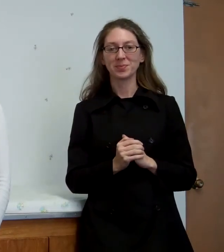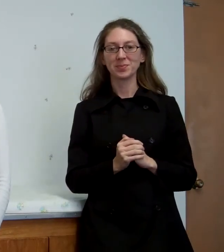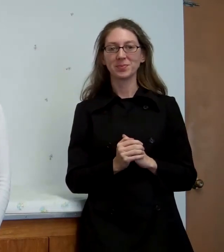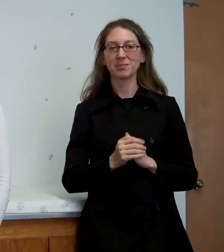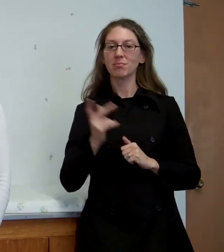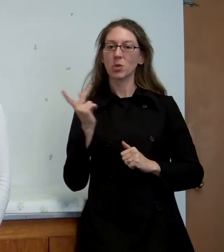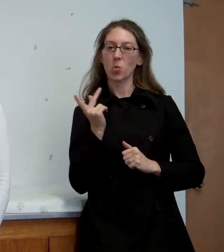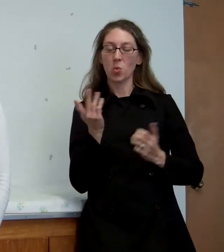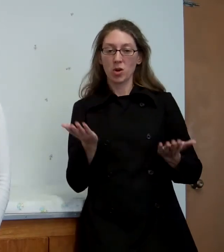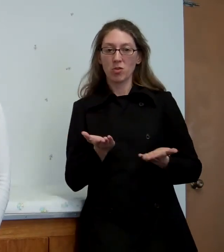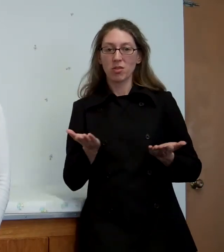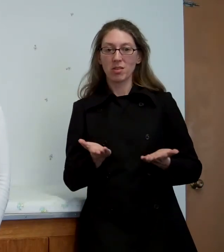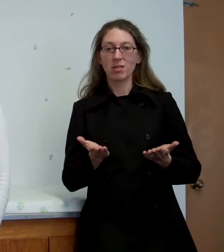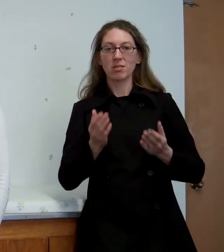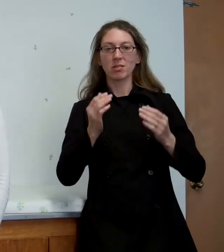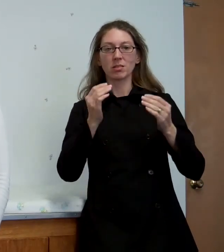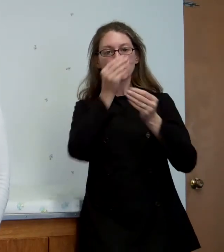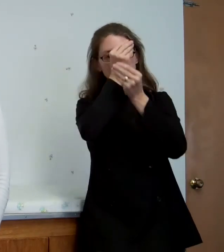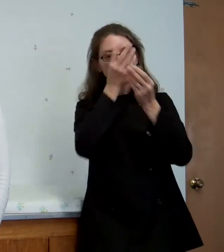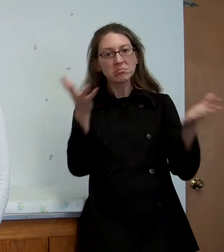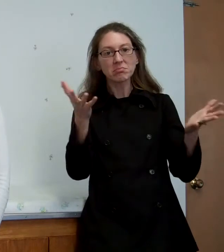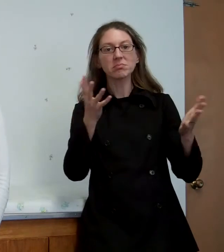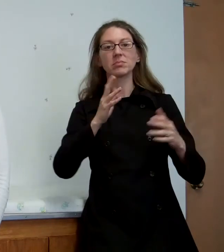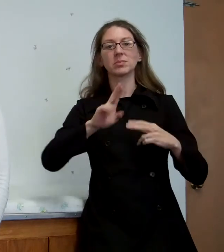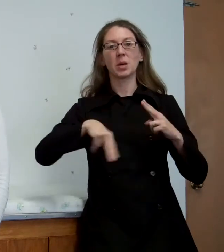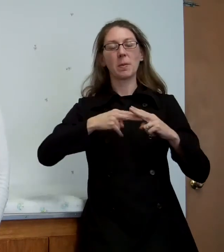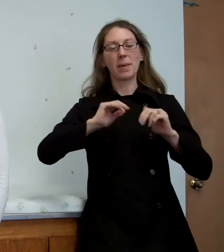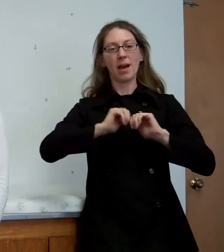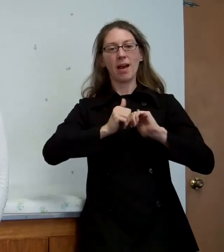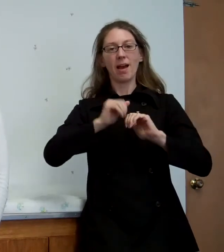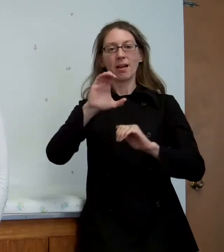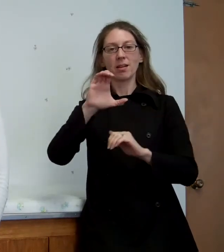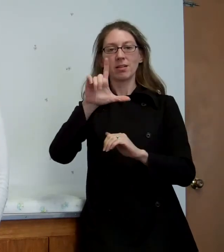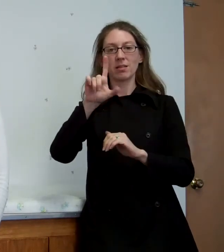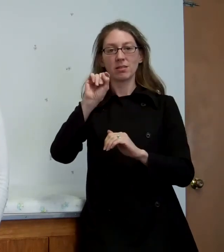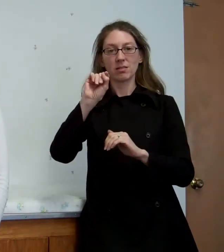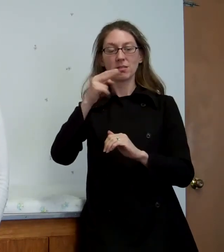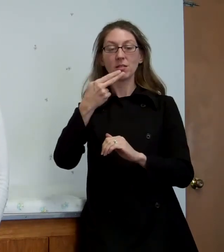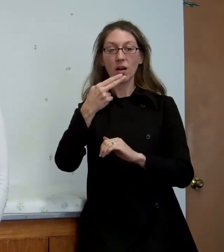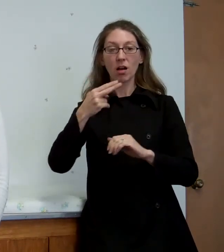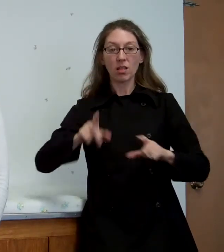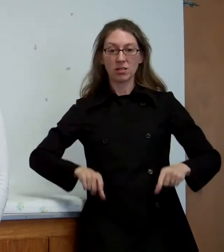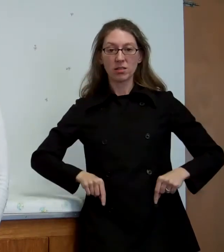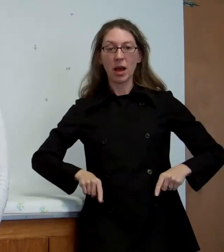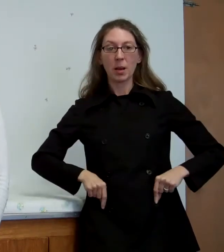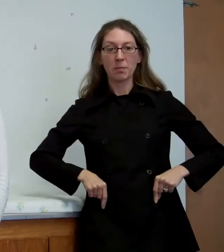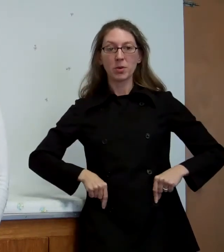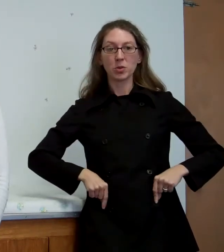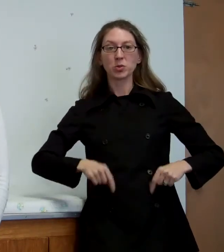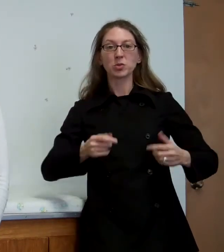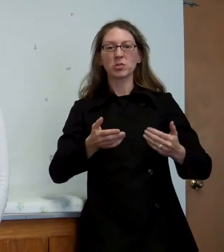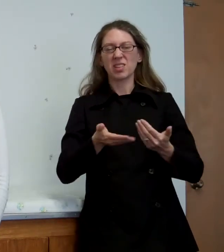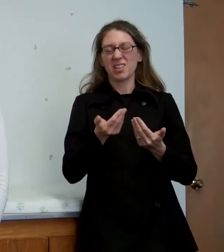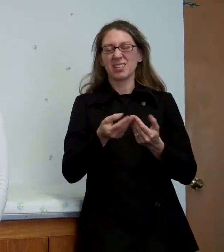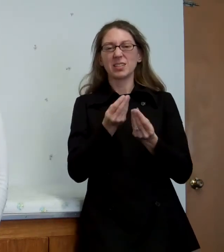We're here today to tell you how cloth diapers may be a simple solution to your diapering